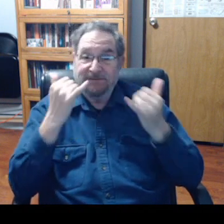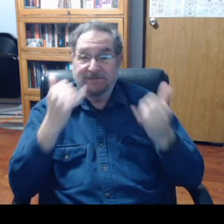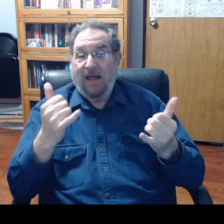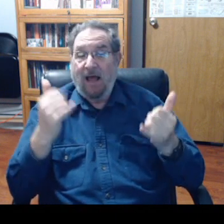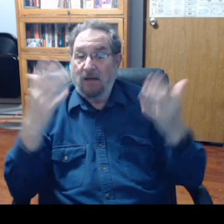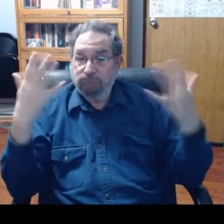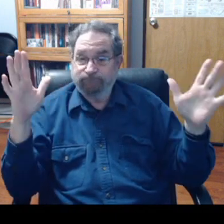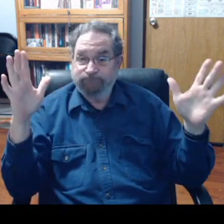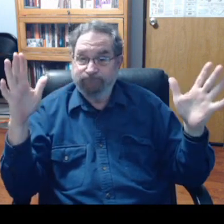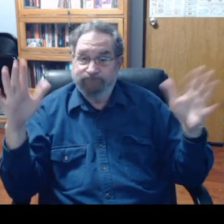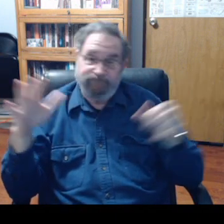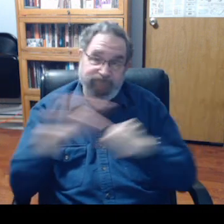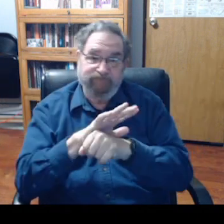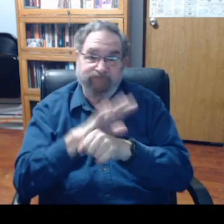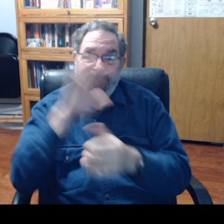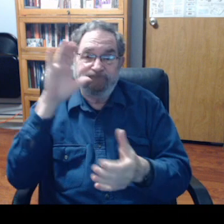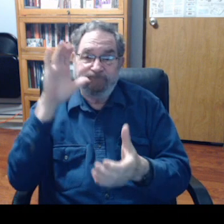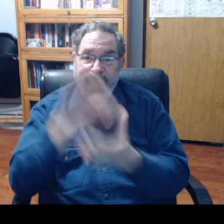couple is now